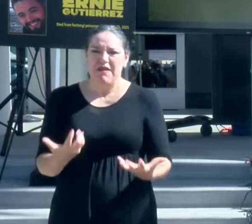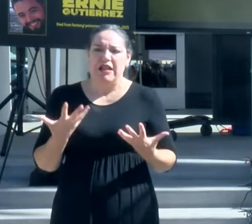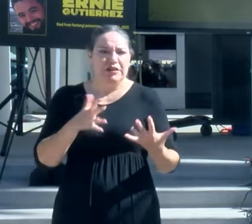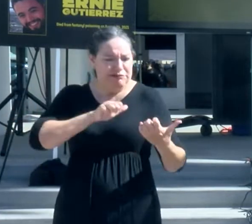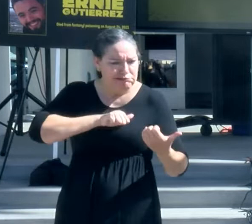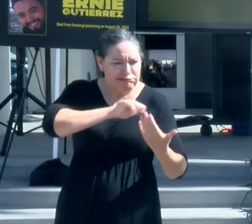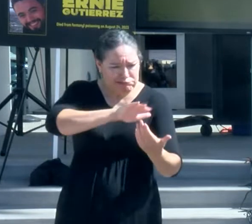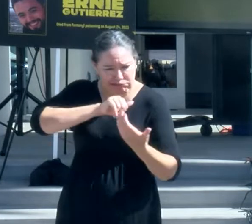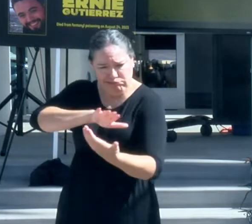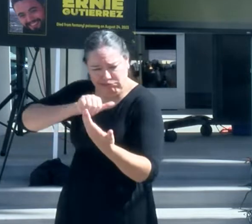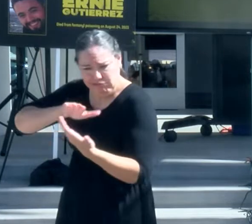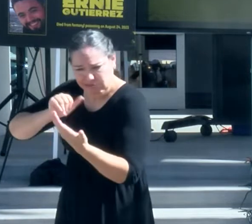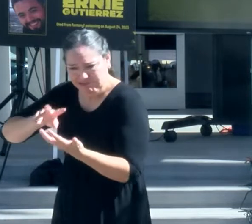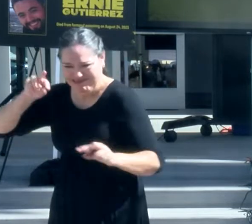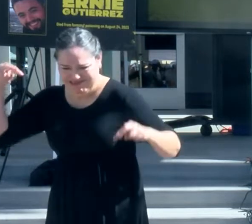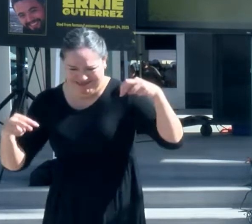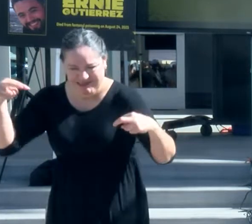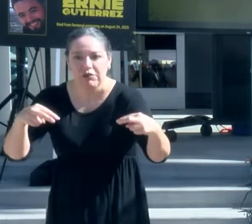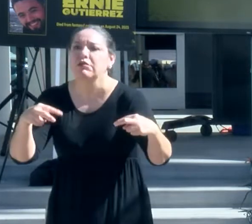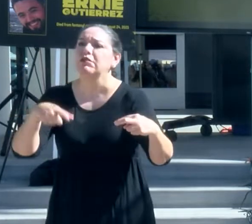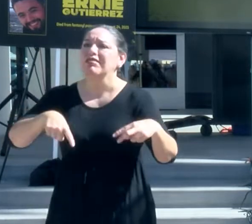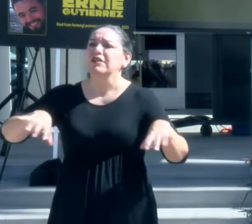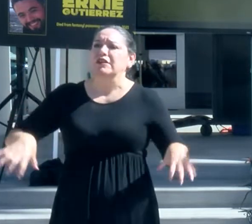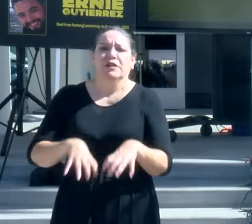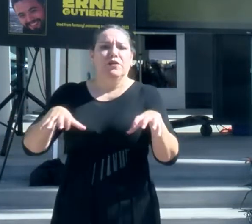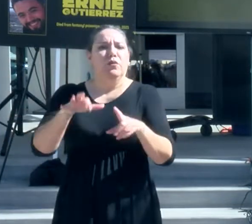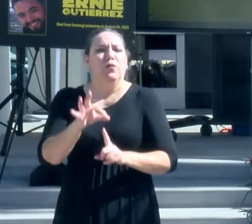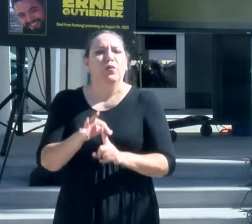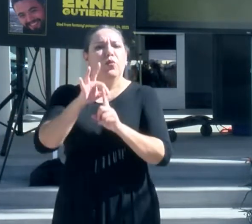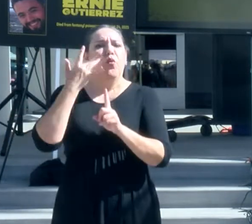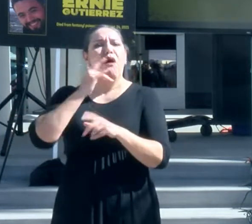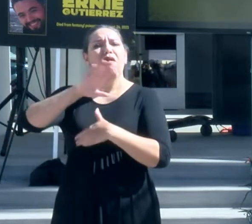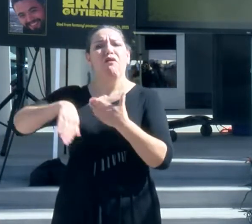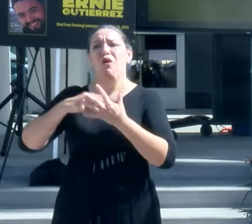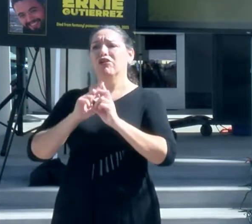This campaign is unique in the fact that it has brought together all department